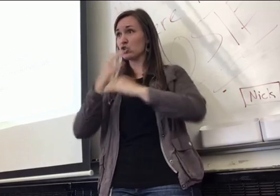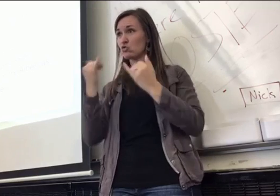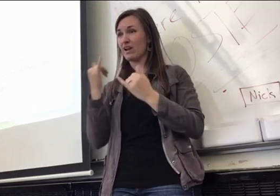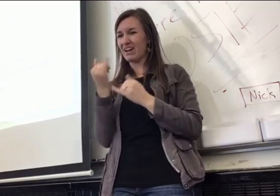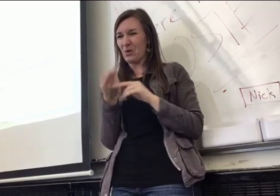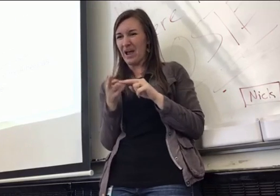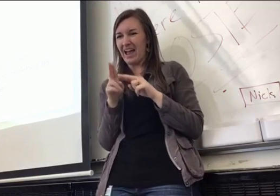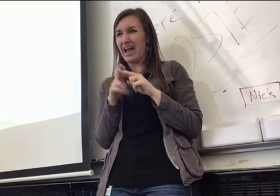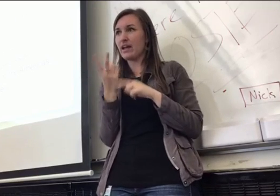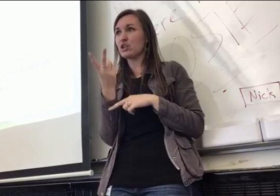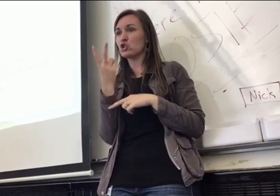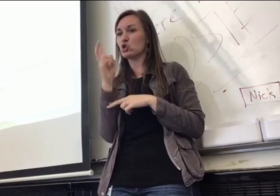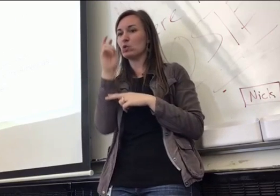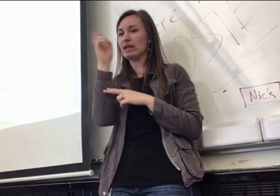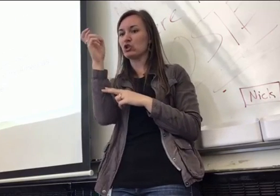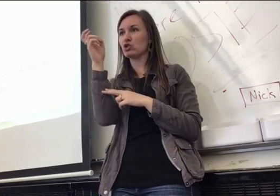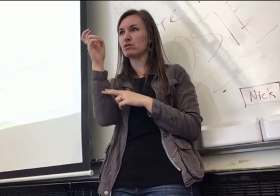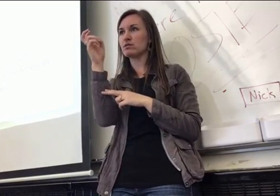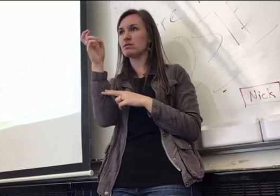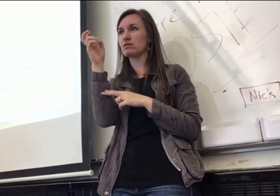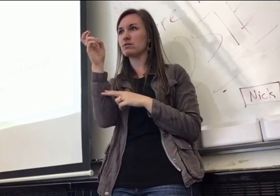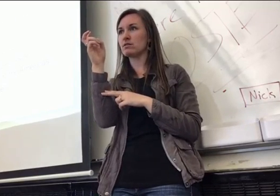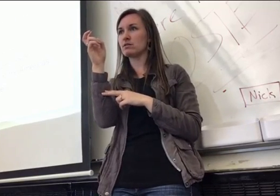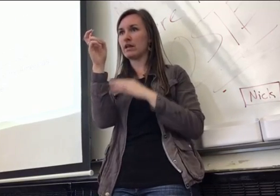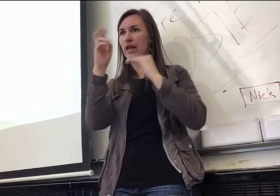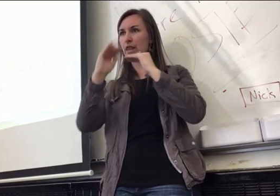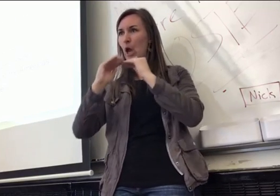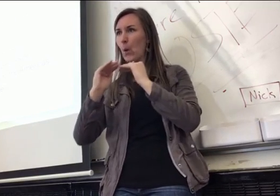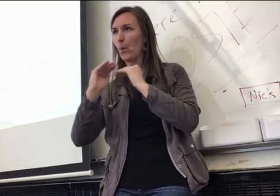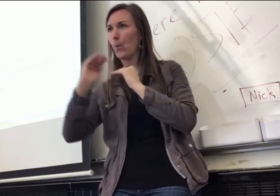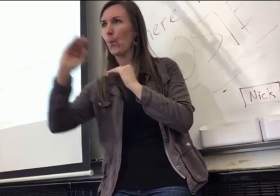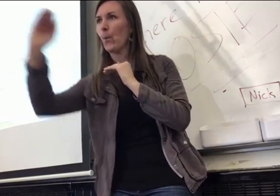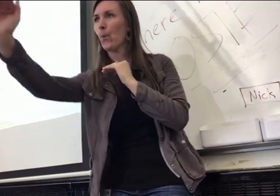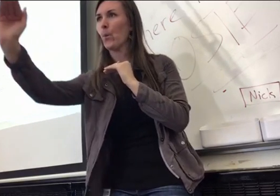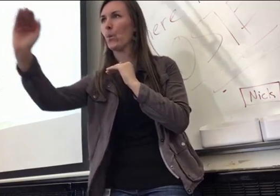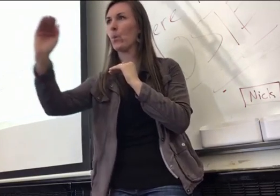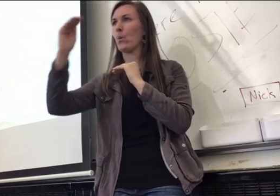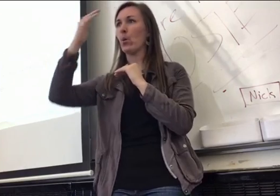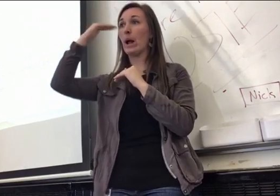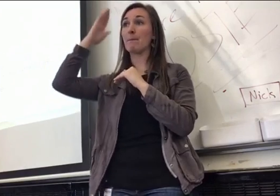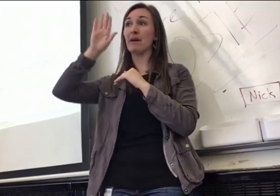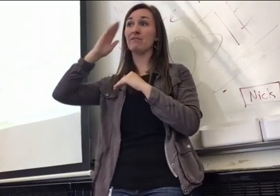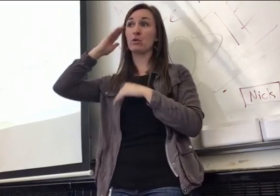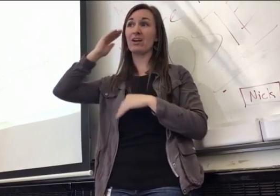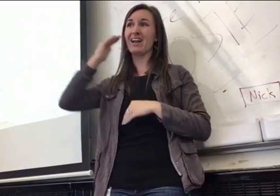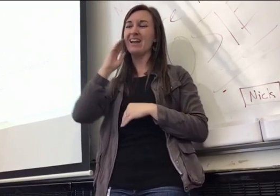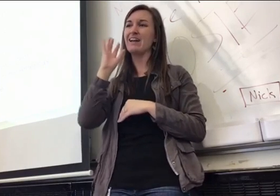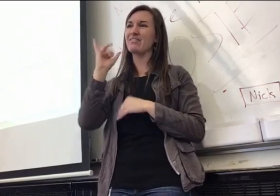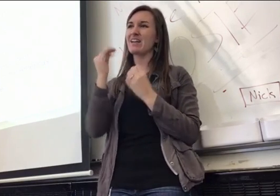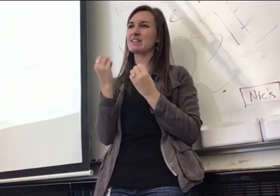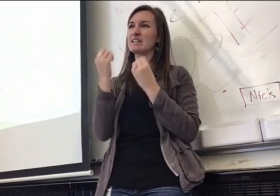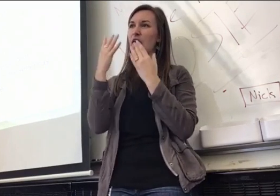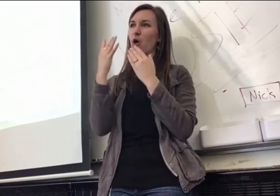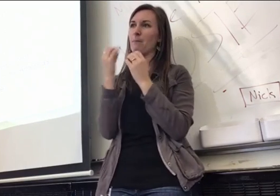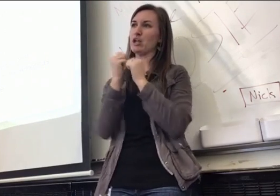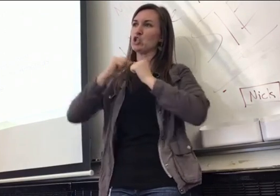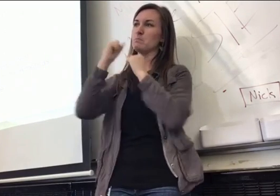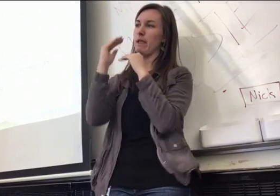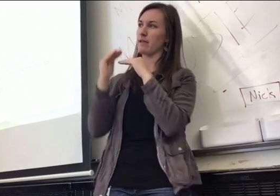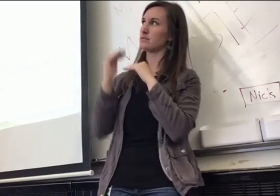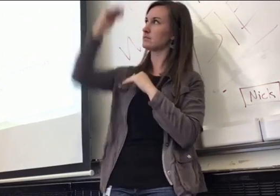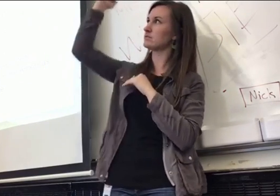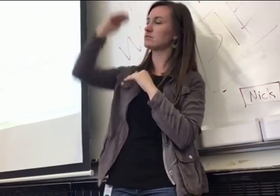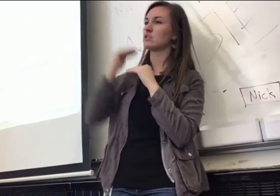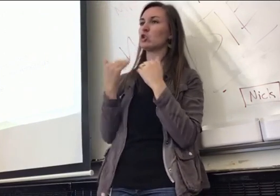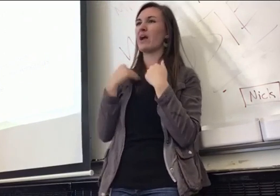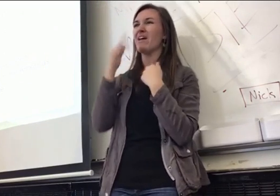add 2 inches to that, and do a line straight across your guys' heads, that's how tall your ceiling is for your